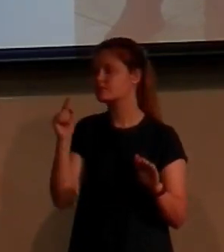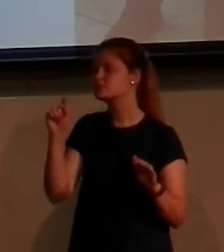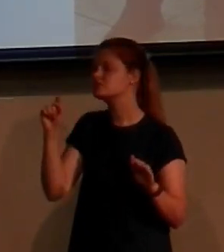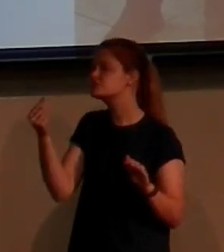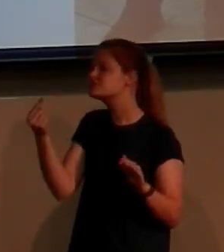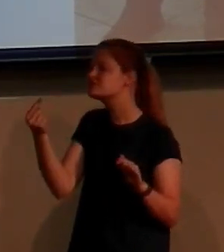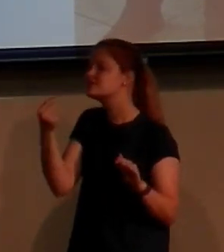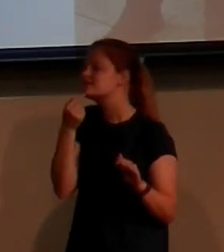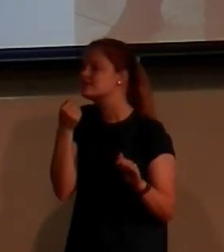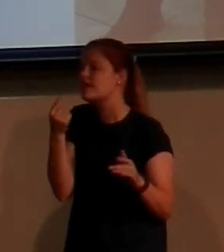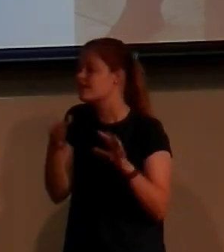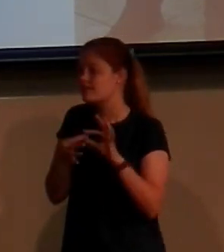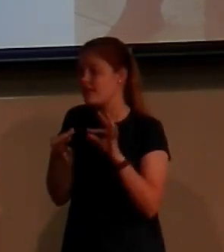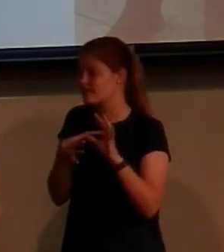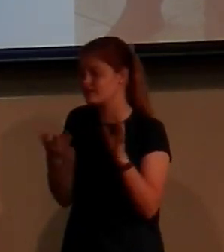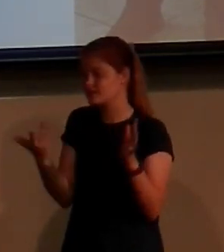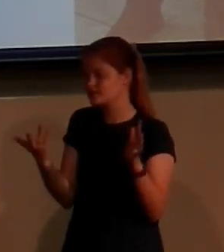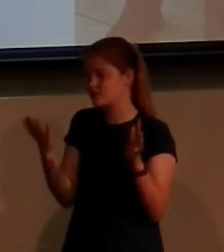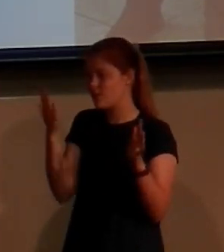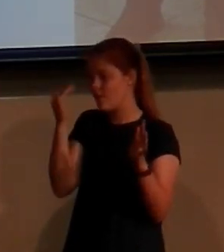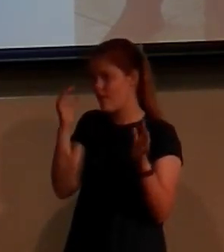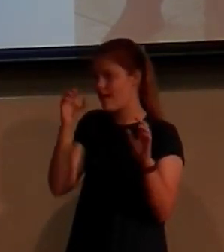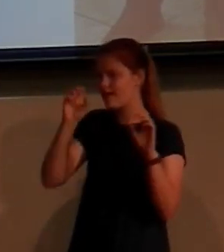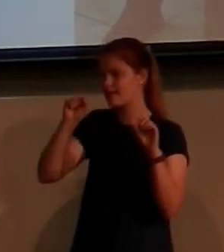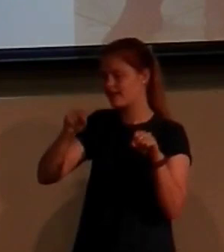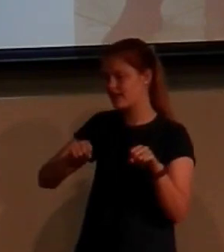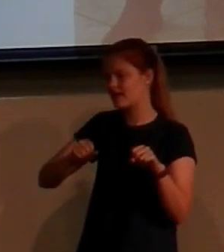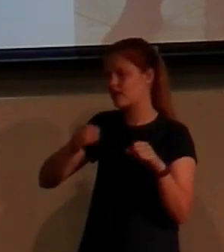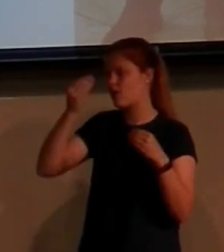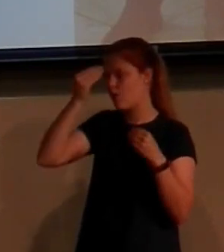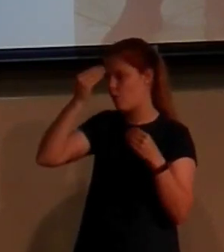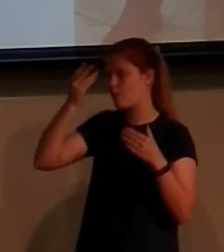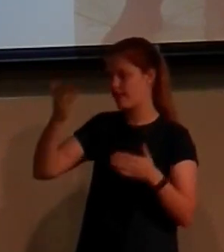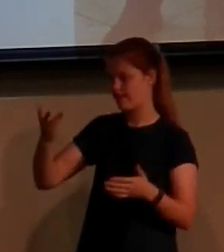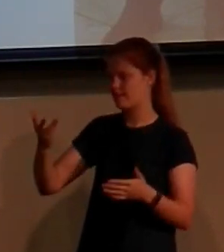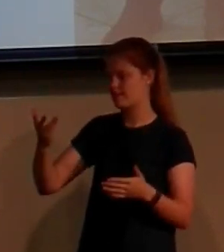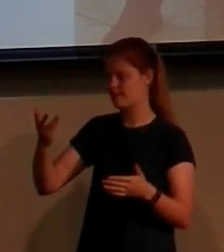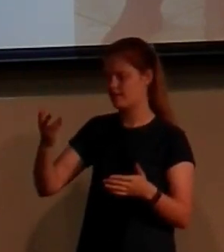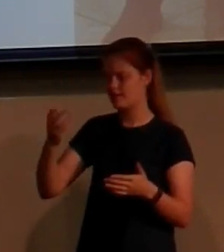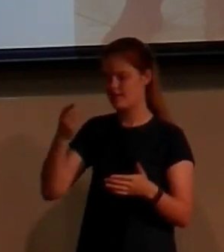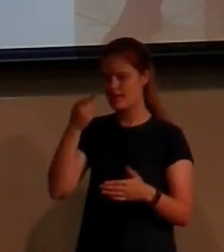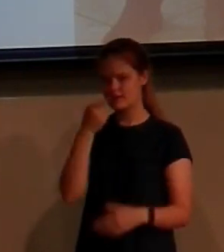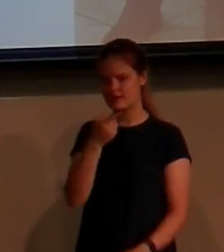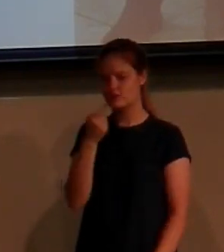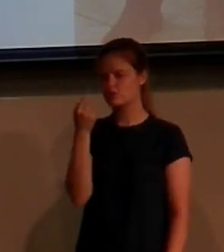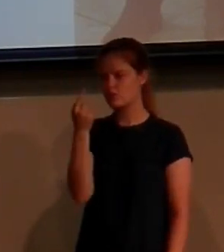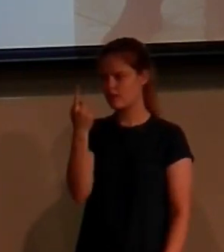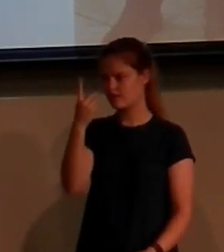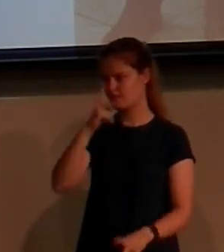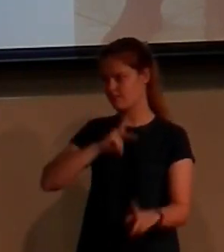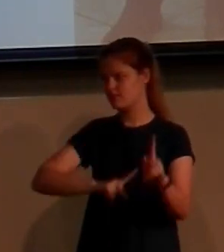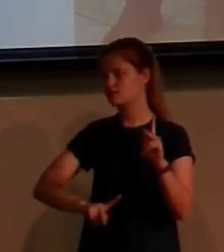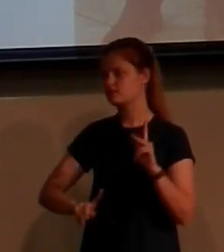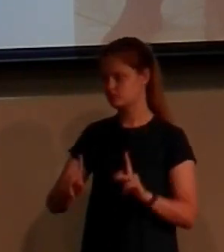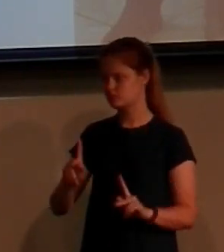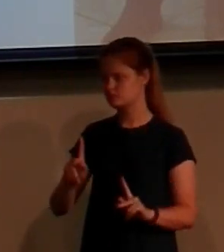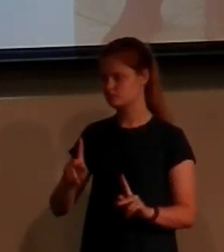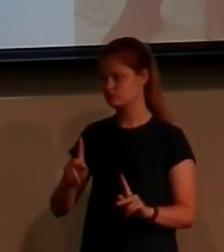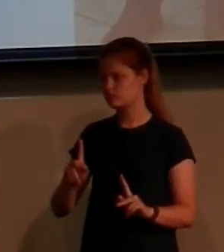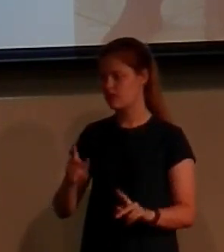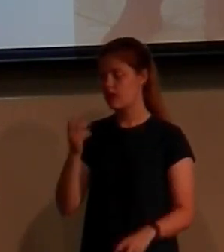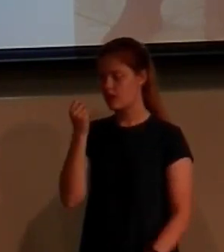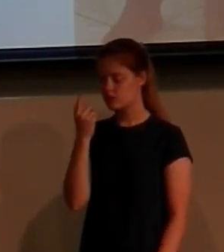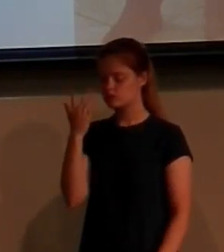the message so they can obey. And Omar was one of those. I understand that there are